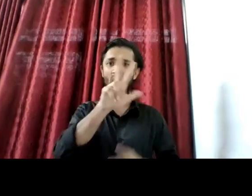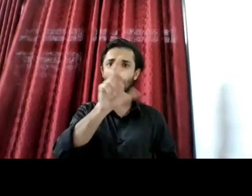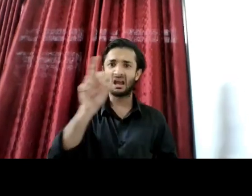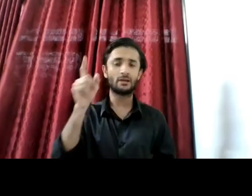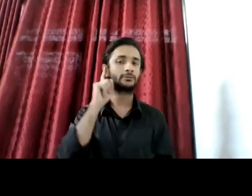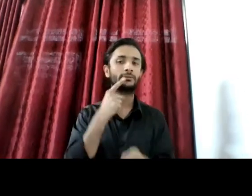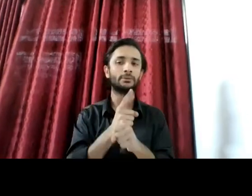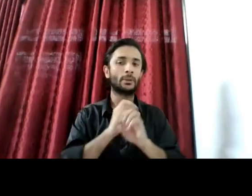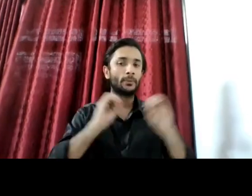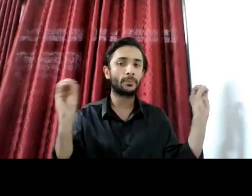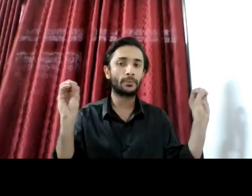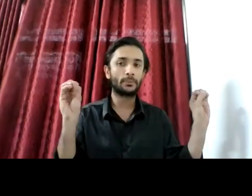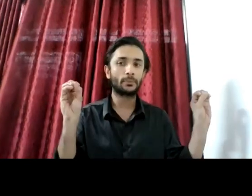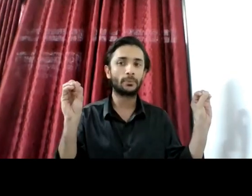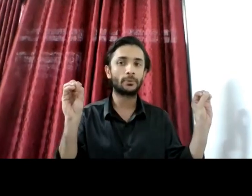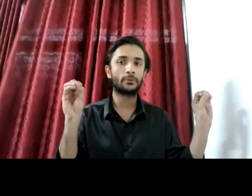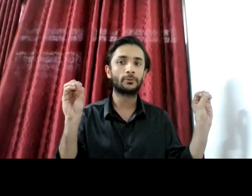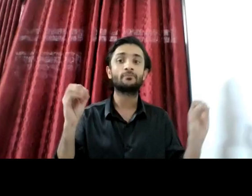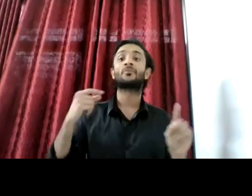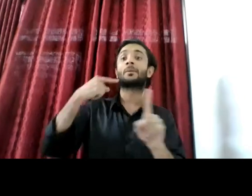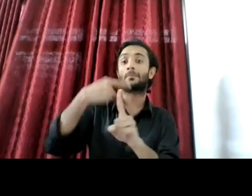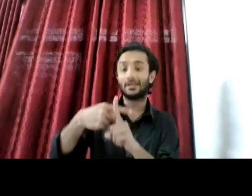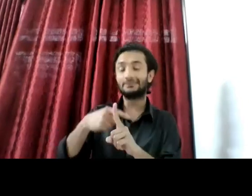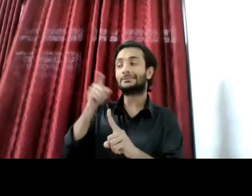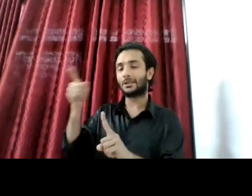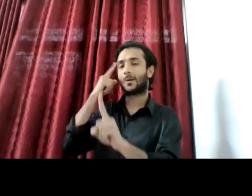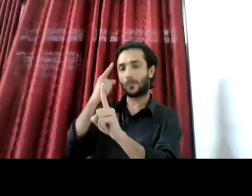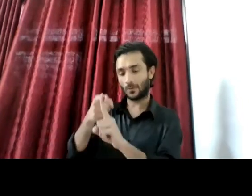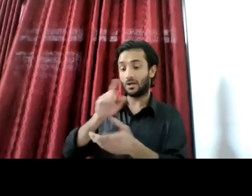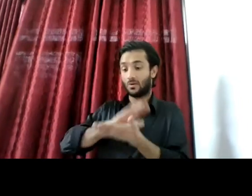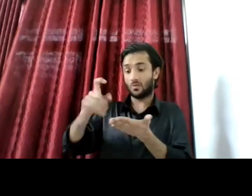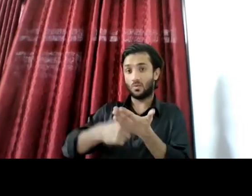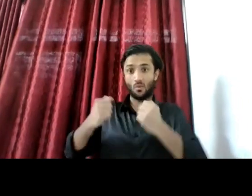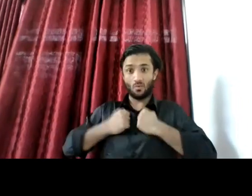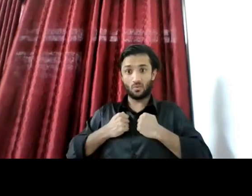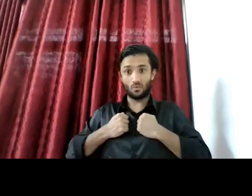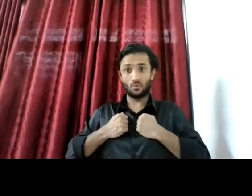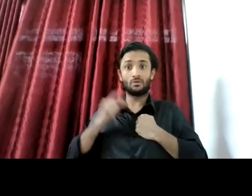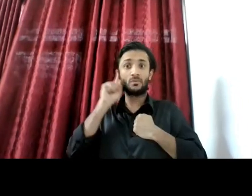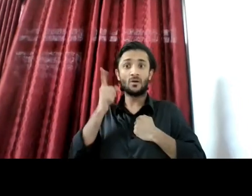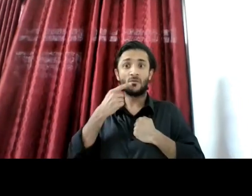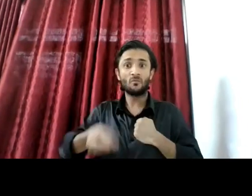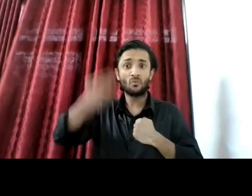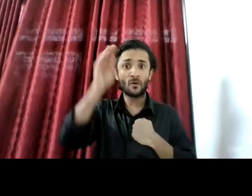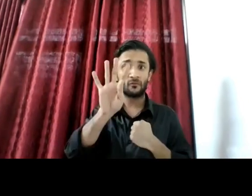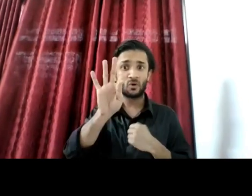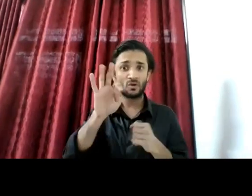The second course that we're running is the DTISL course. We don't have ISL teachers in Haryana.